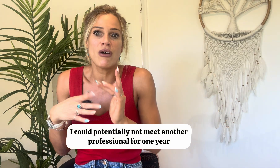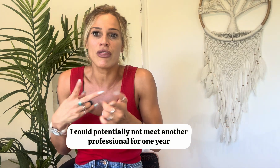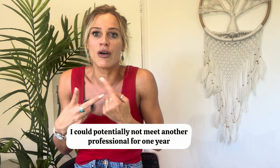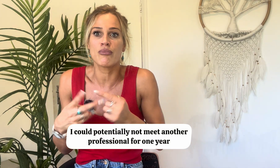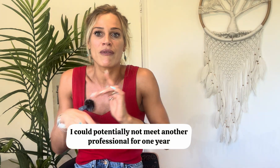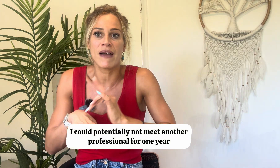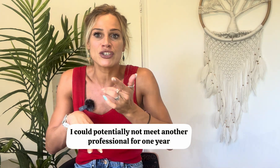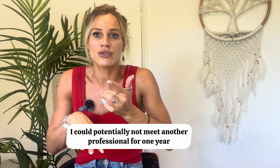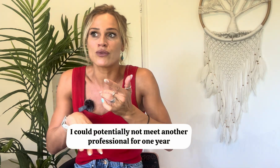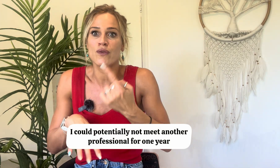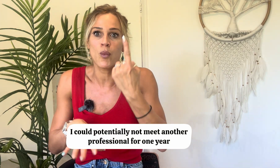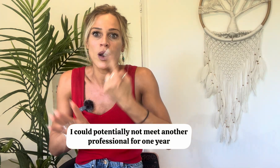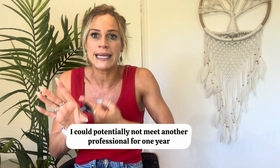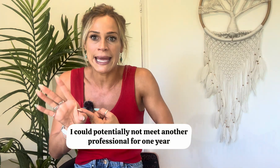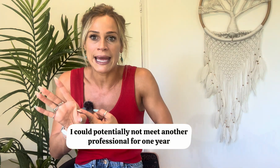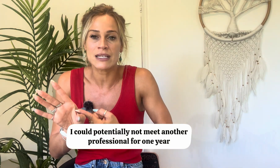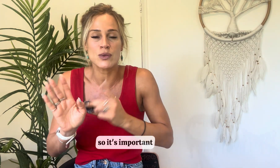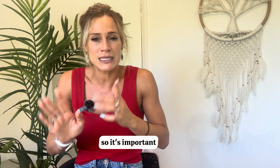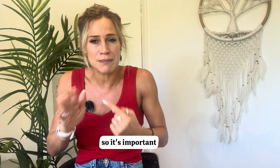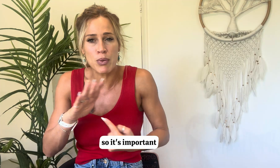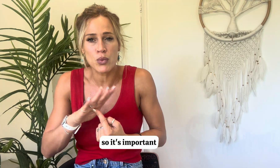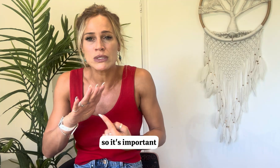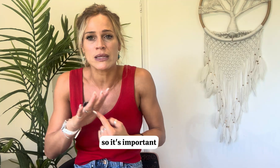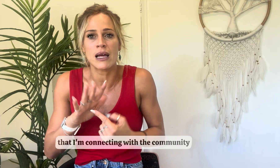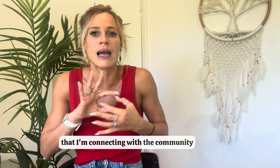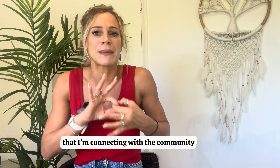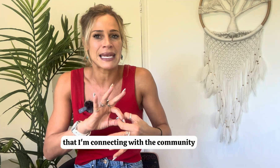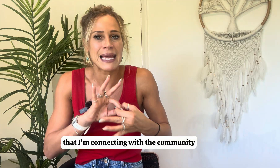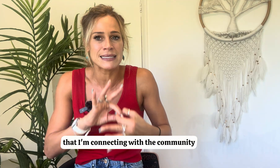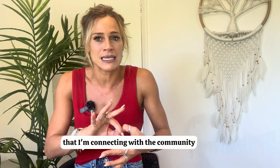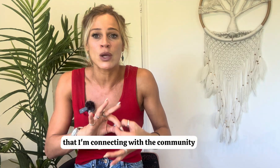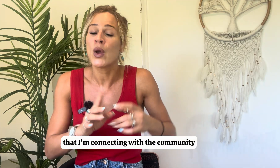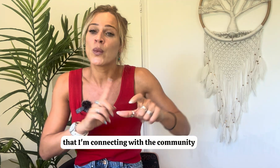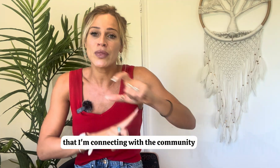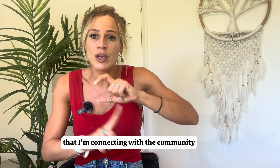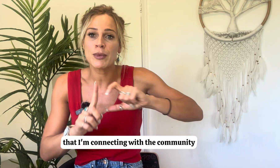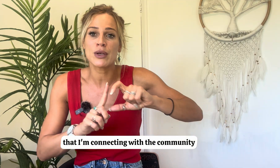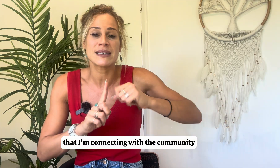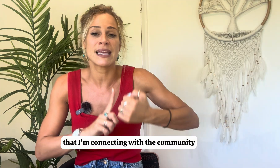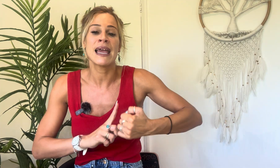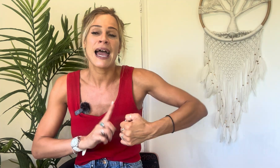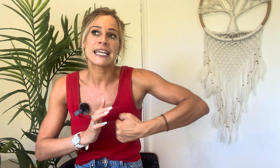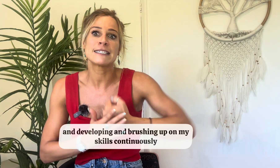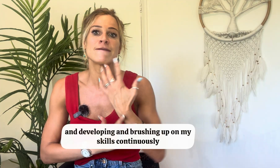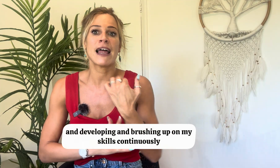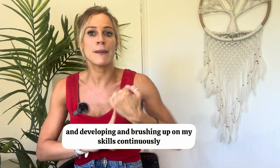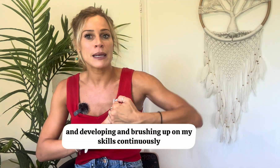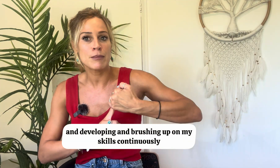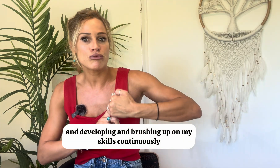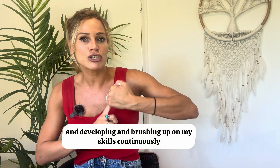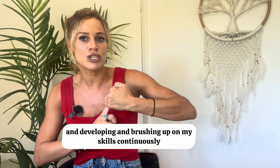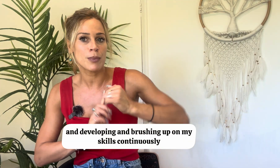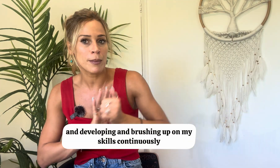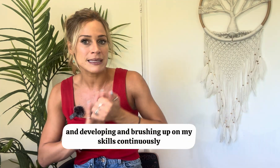another professional for 1 year. So it's important that I'm connecting with the community and developing and brushing up on my